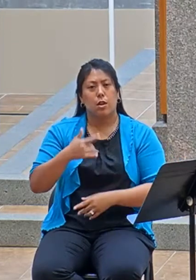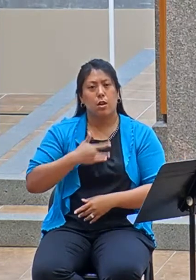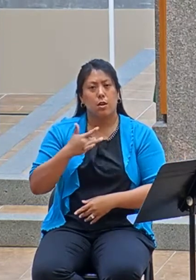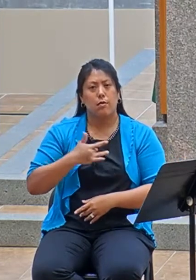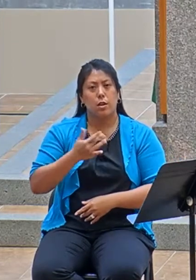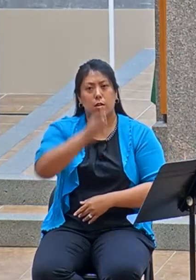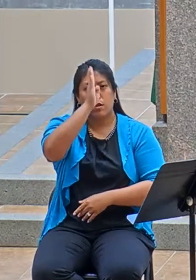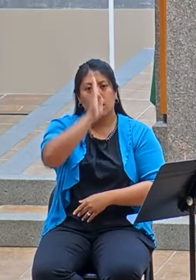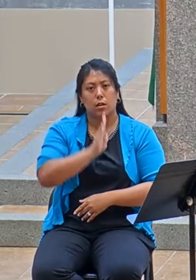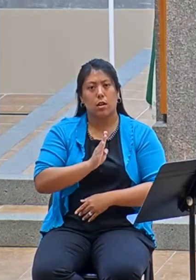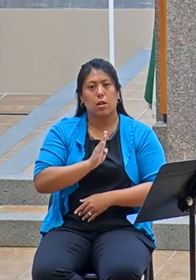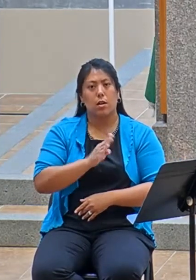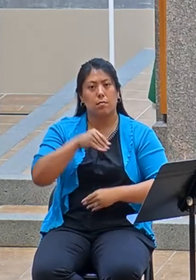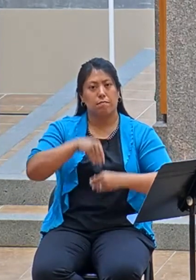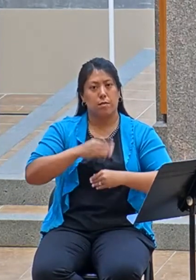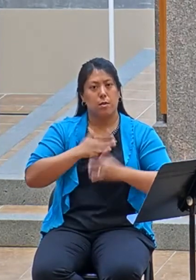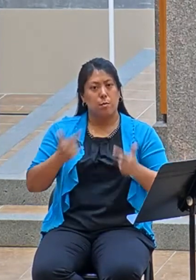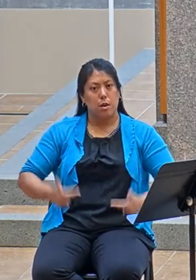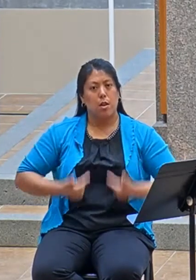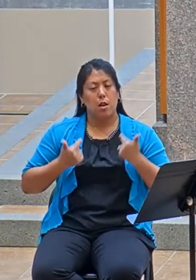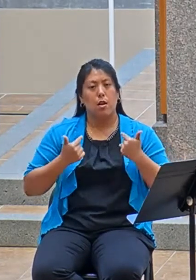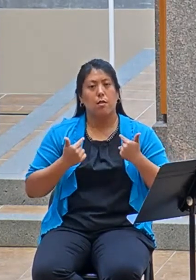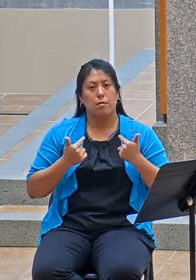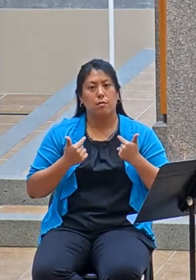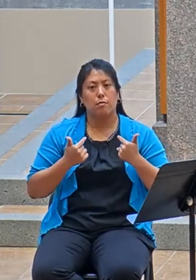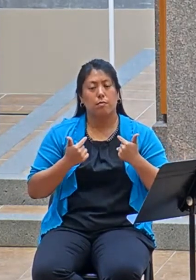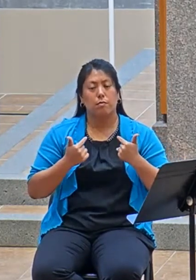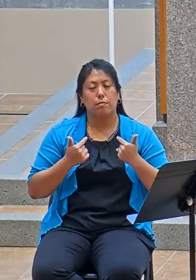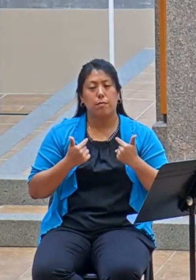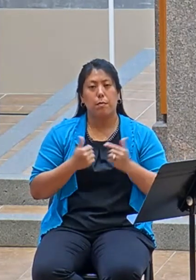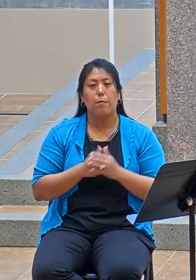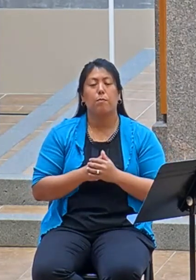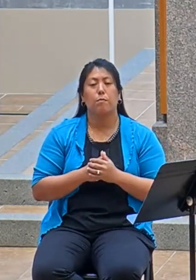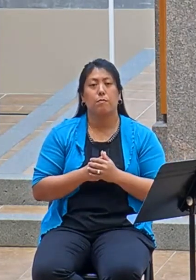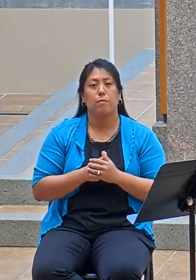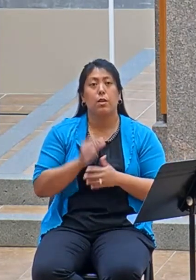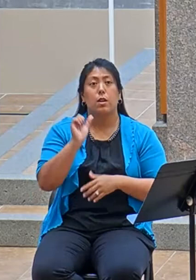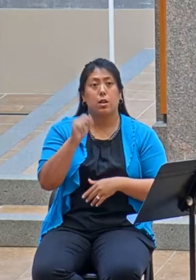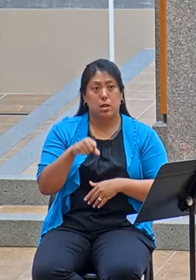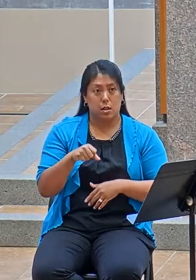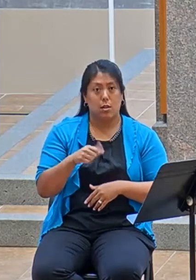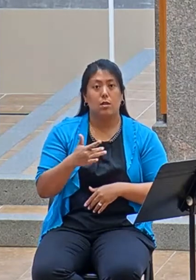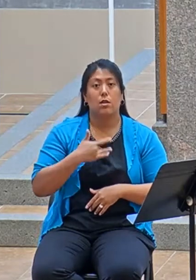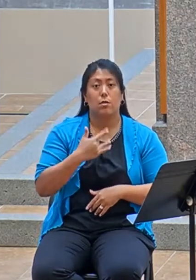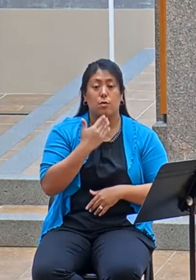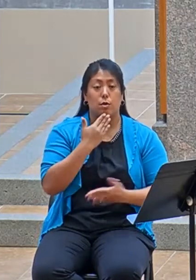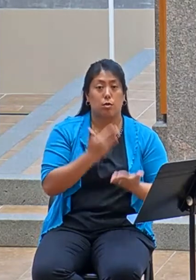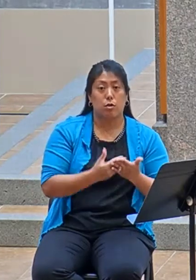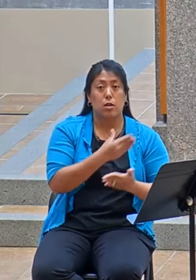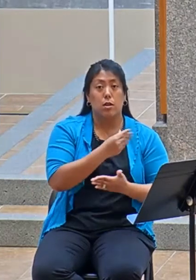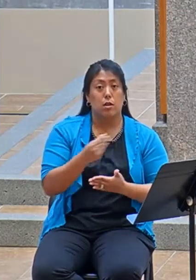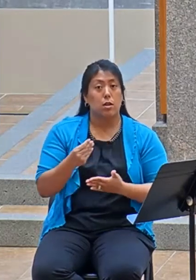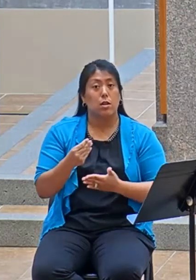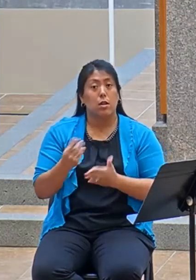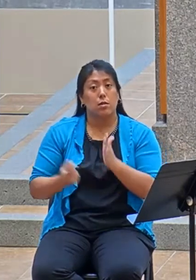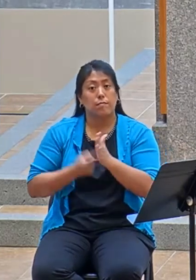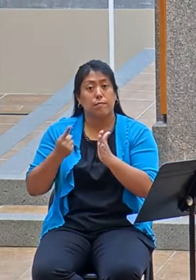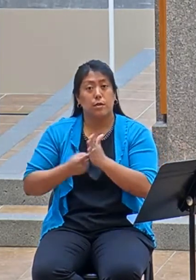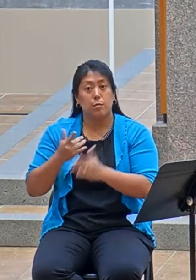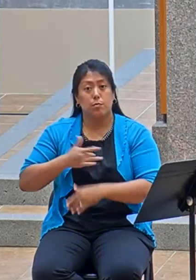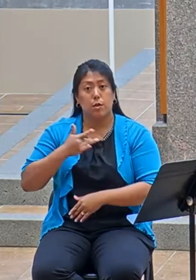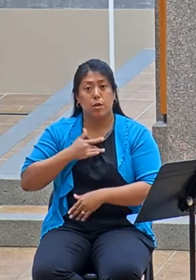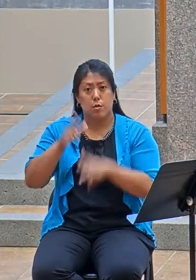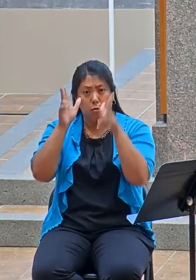God's presence? Yes, there have been times when I've sensed the evil one also,